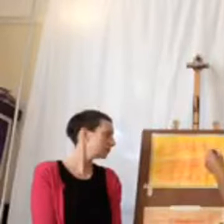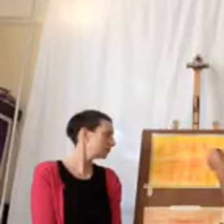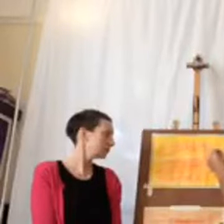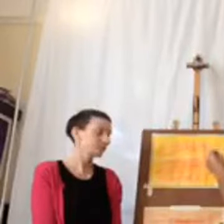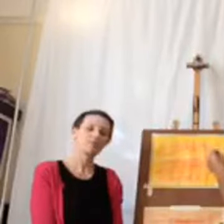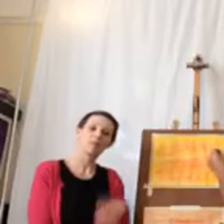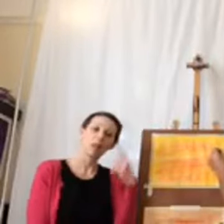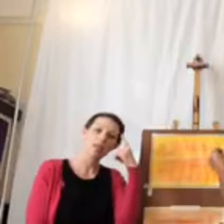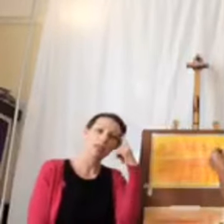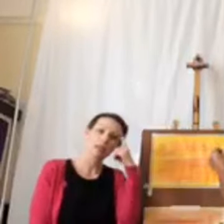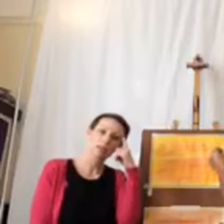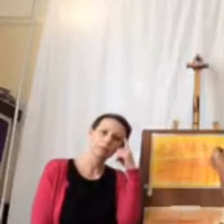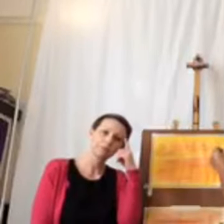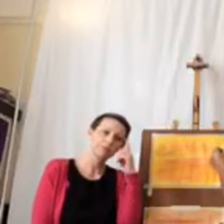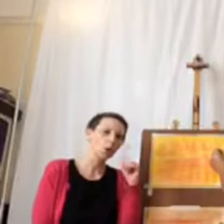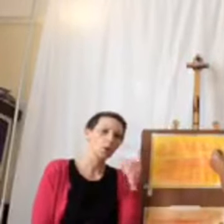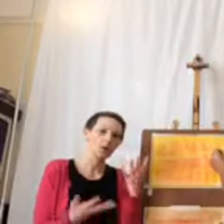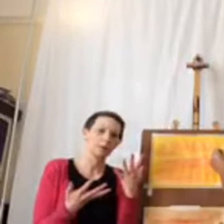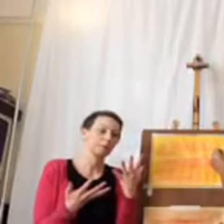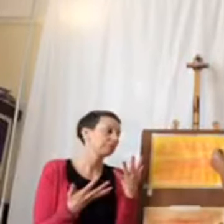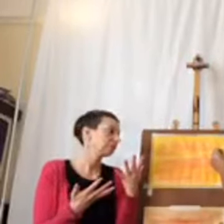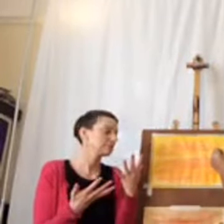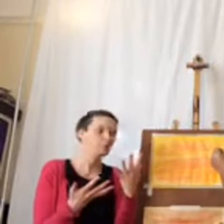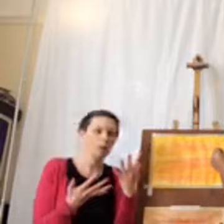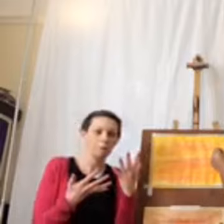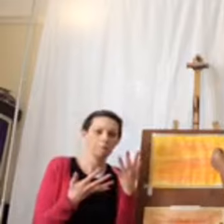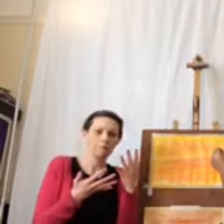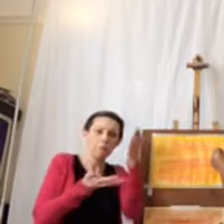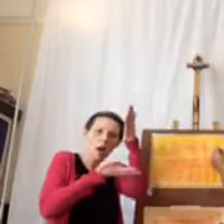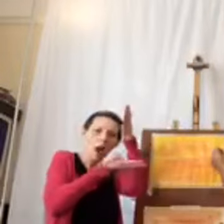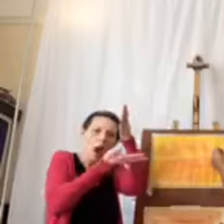What I think I'll do is about halfway up.